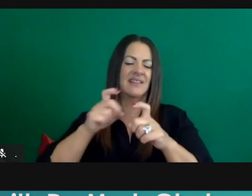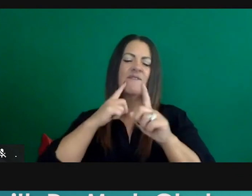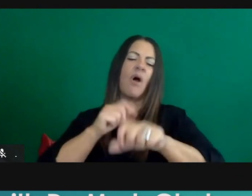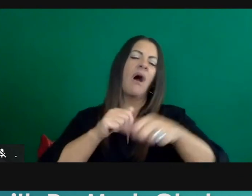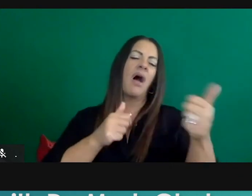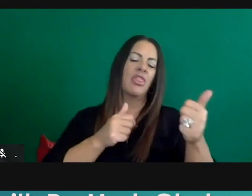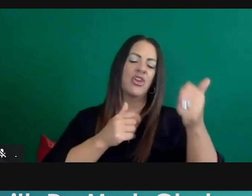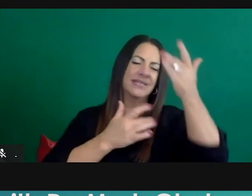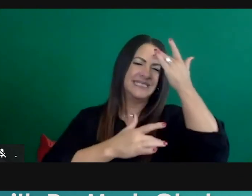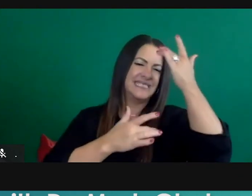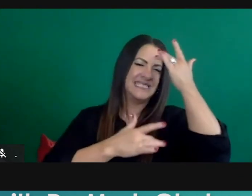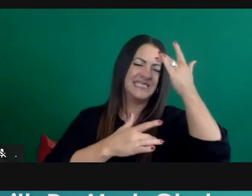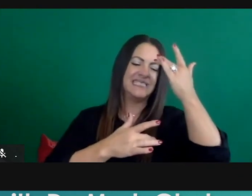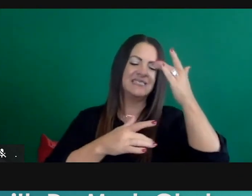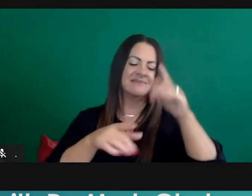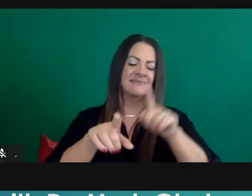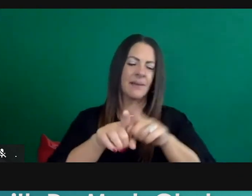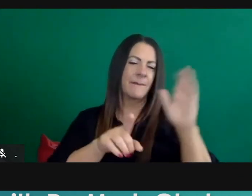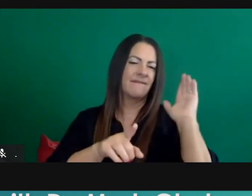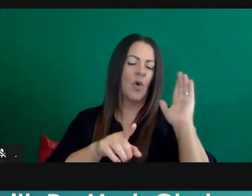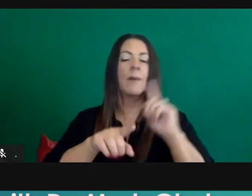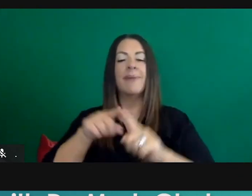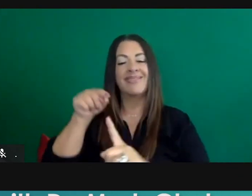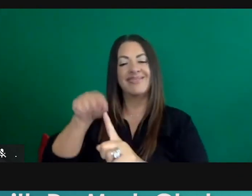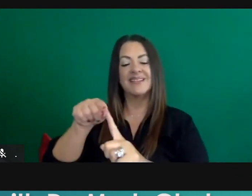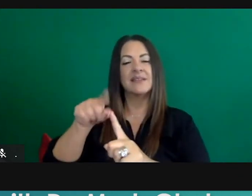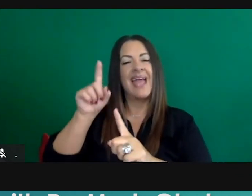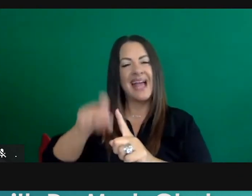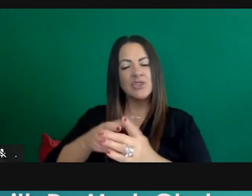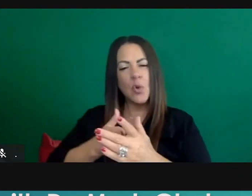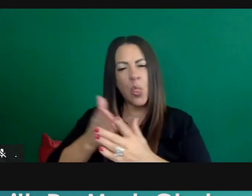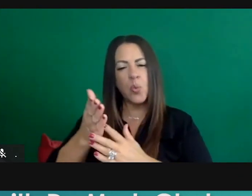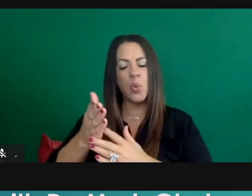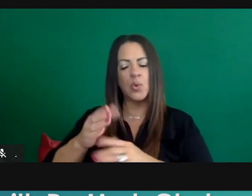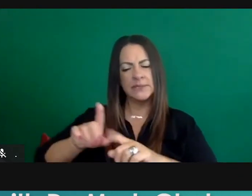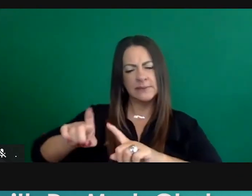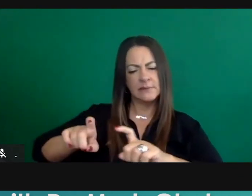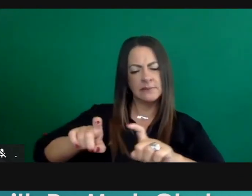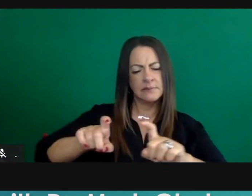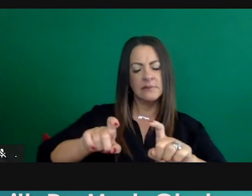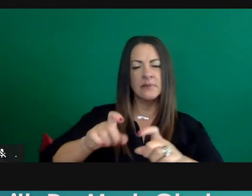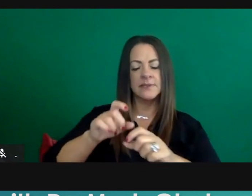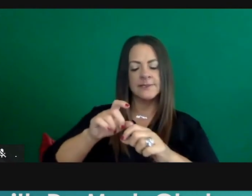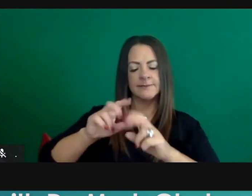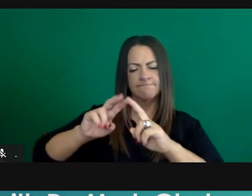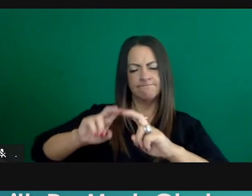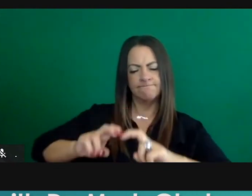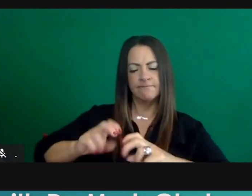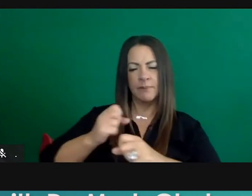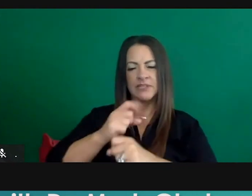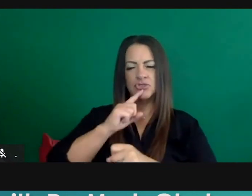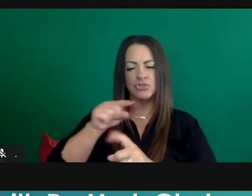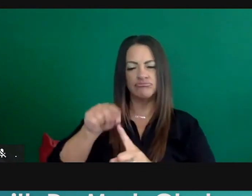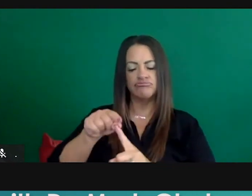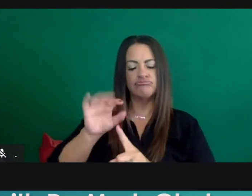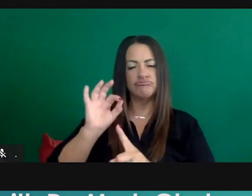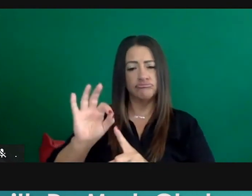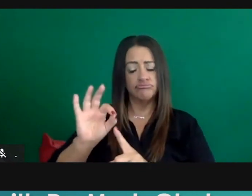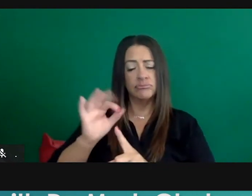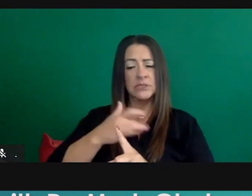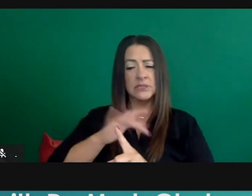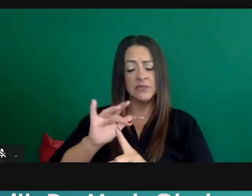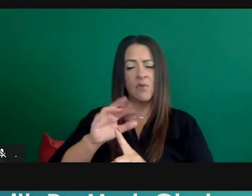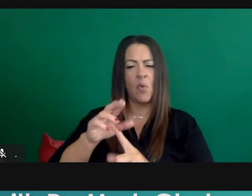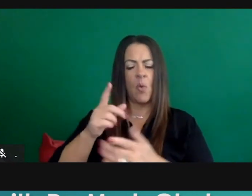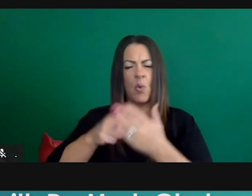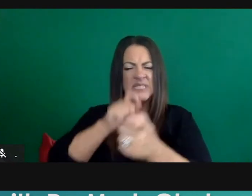but these antigen tests need to go through very rigorous understanding of how sensitive that is, how